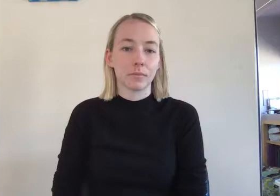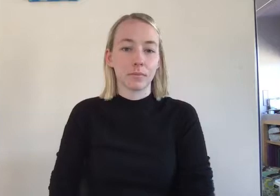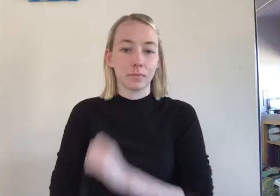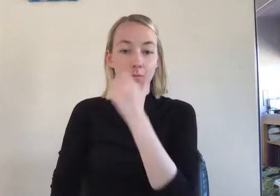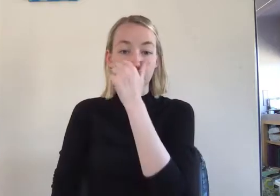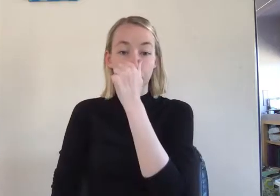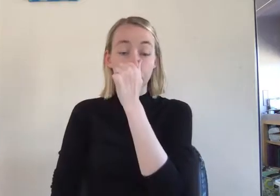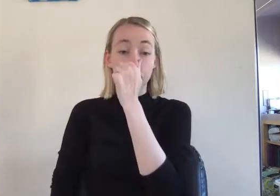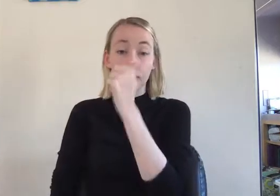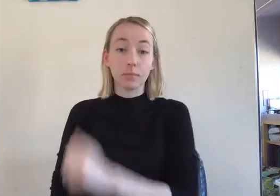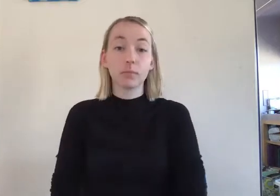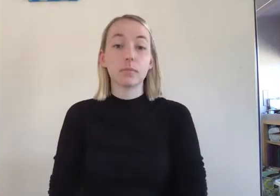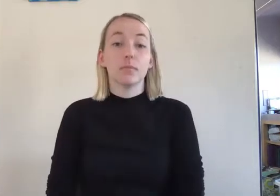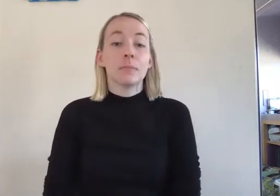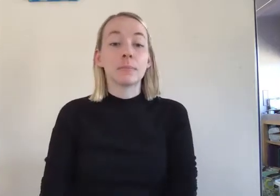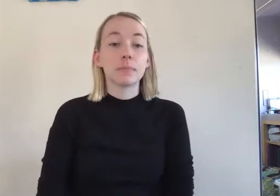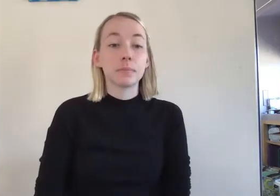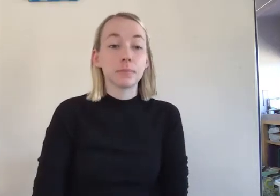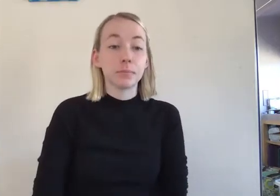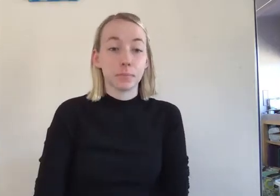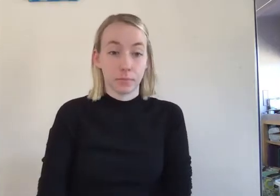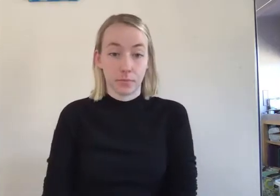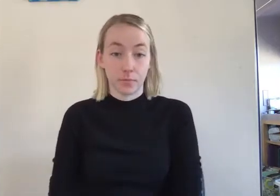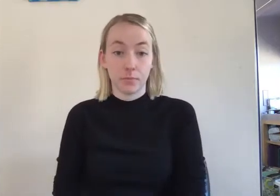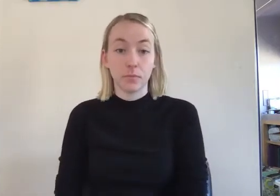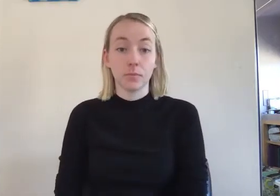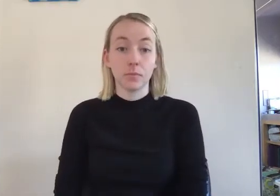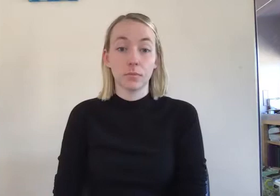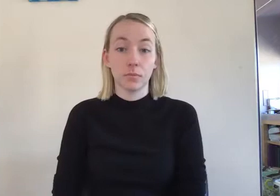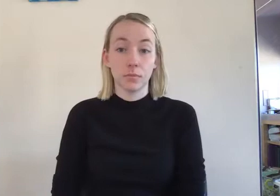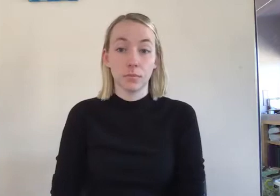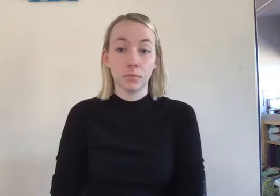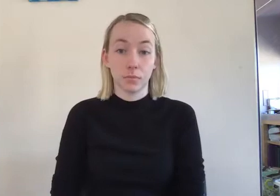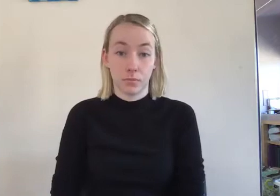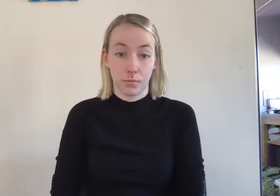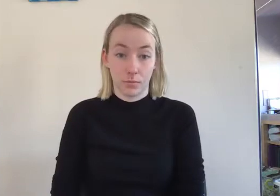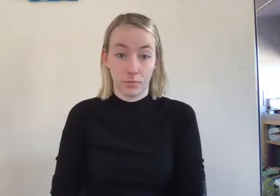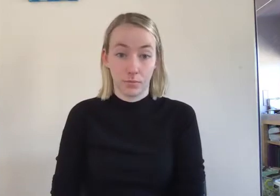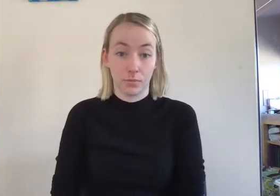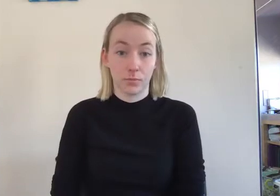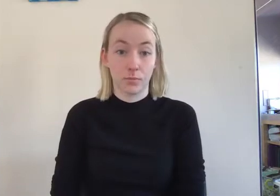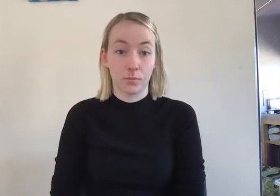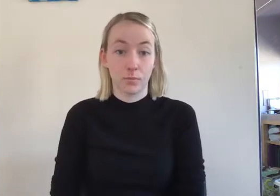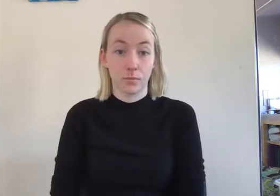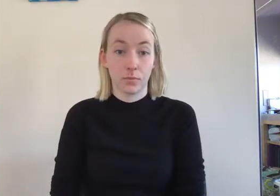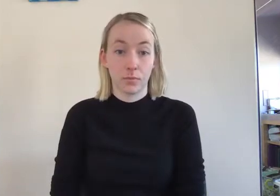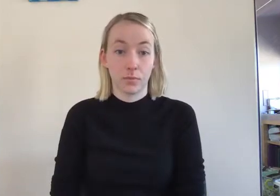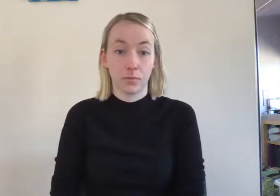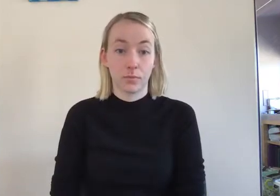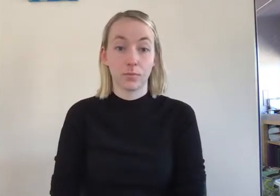I always forget to breathe. So if I pause awkwardly long, take that as an invitation to also take some deep